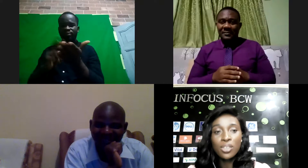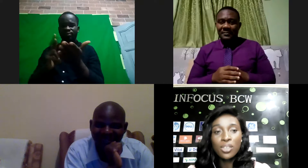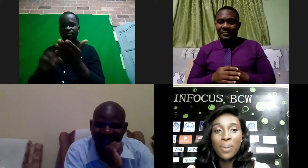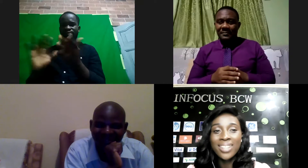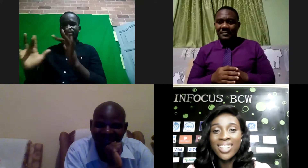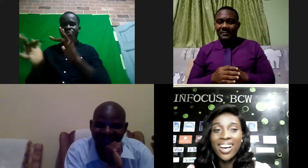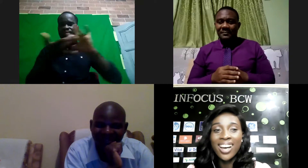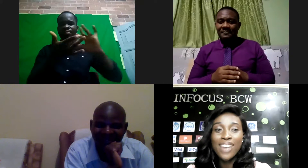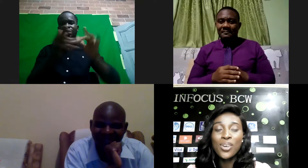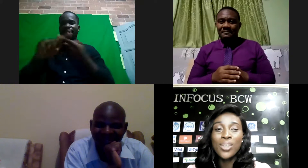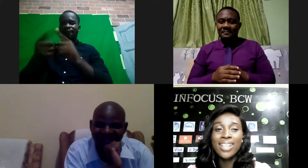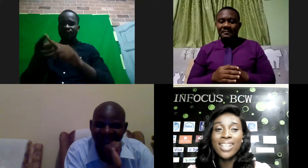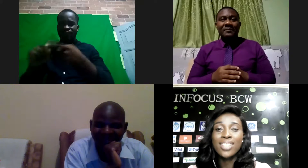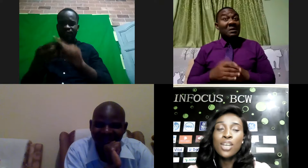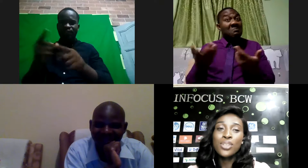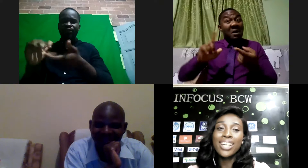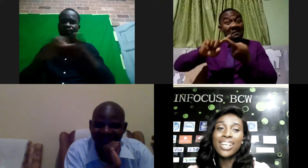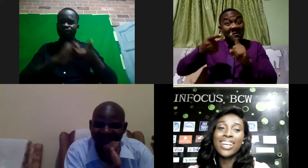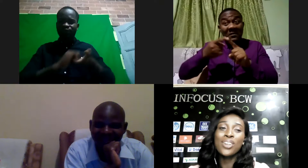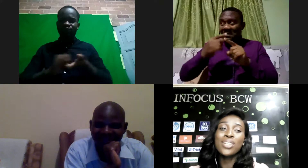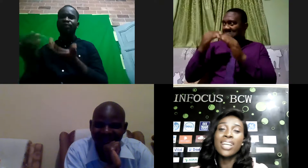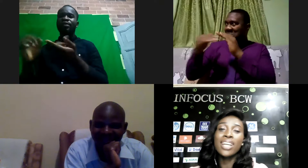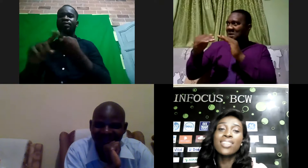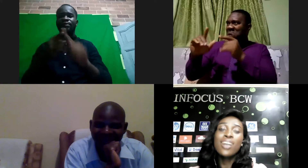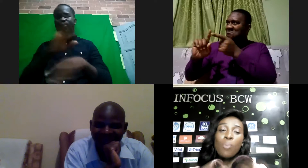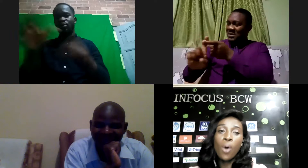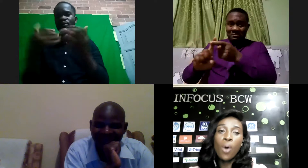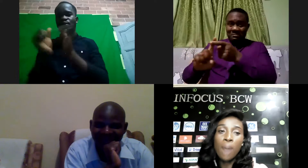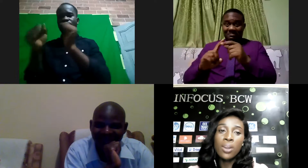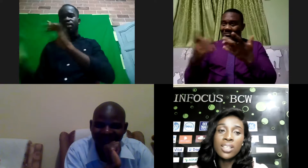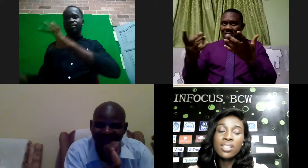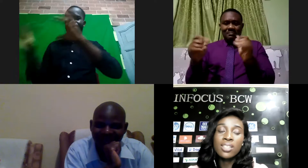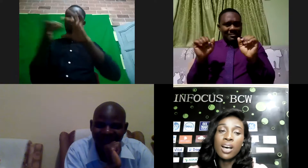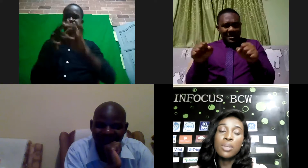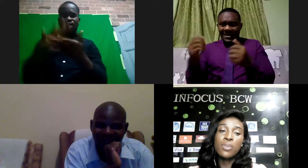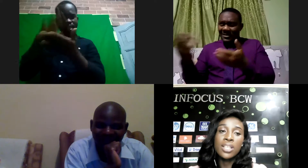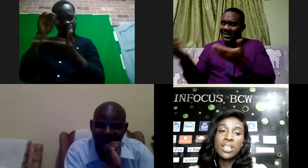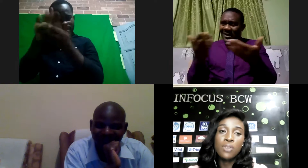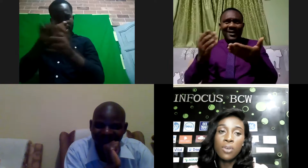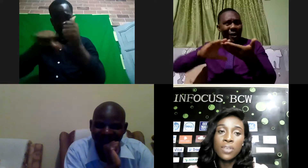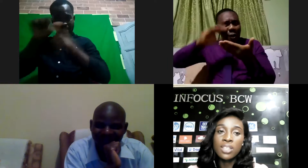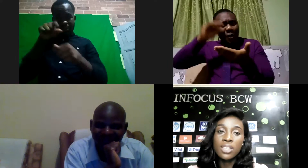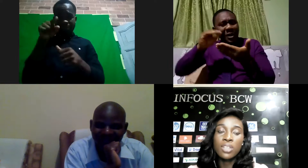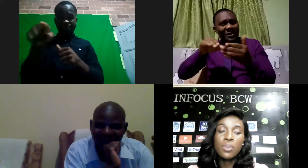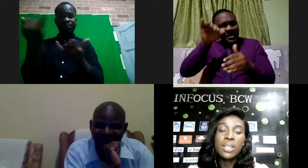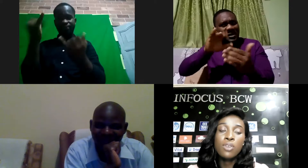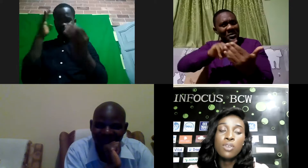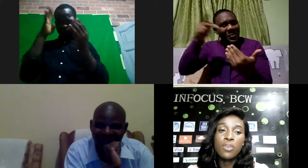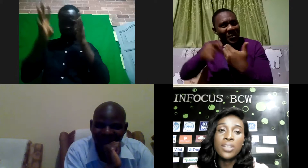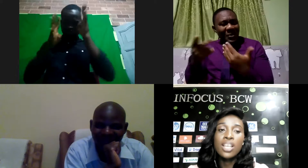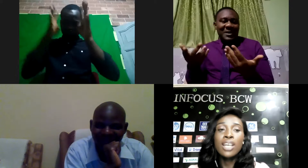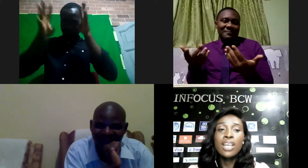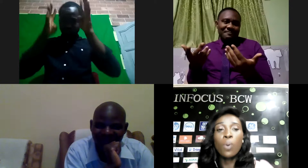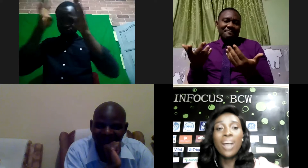friend, your partner, and your contact so that they can also learn more about this innovative conference and transformative